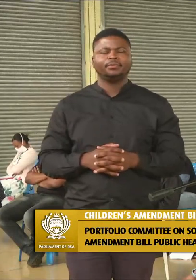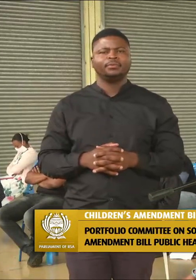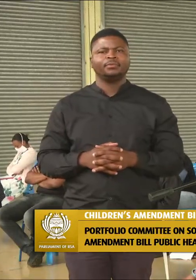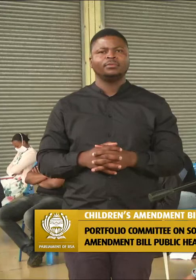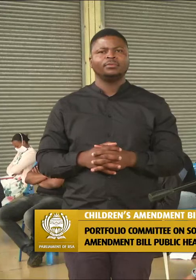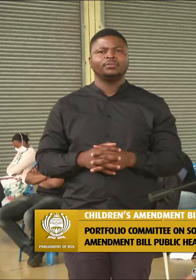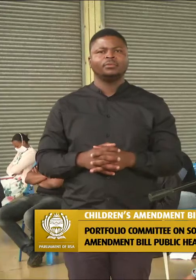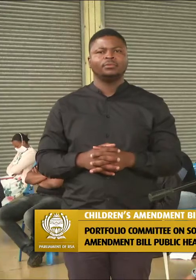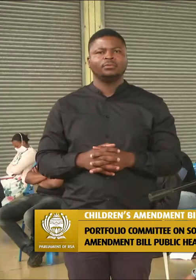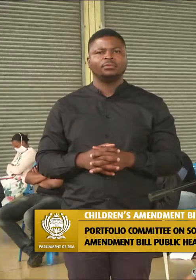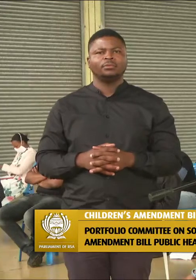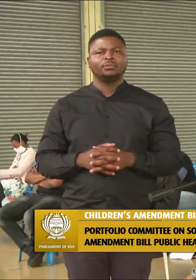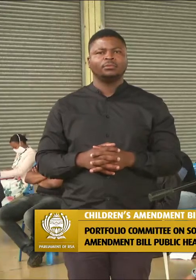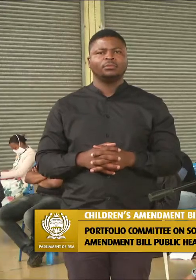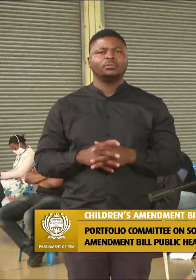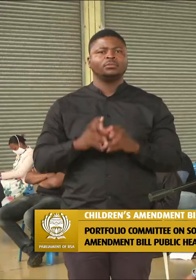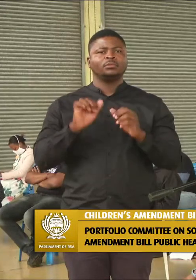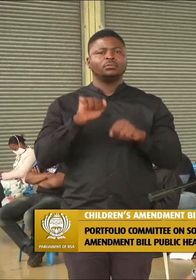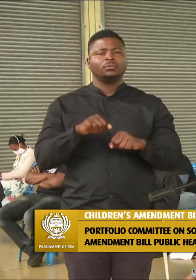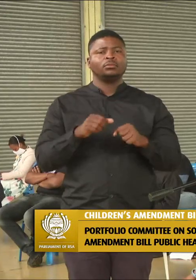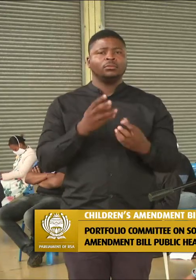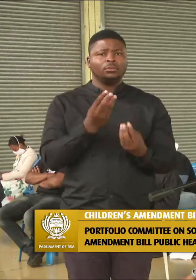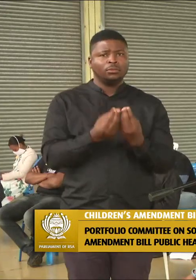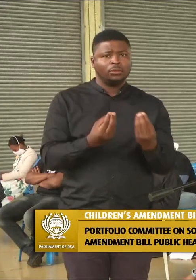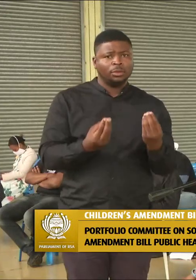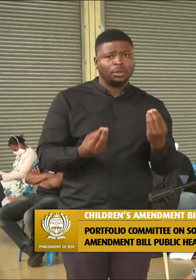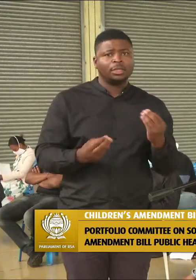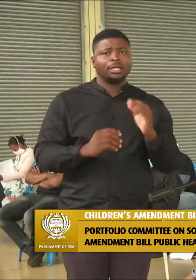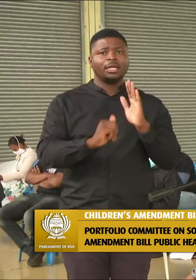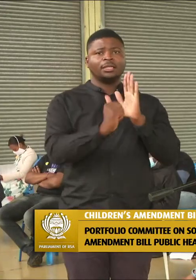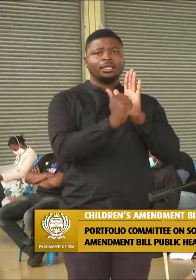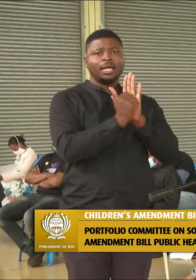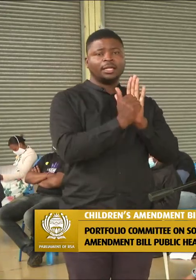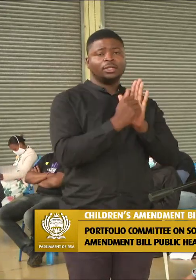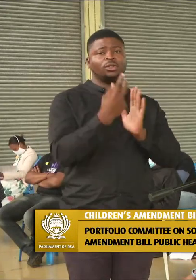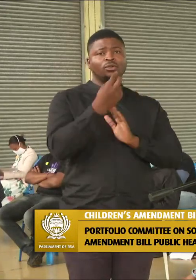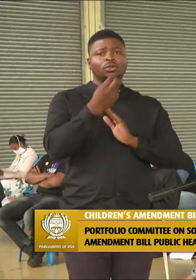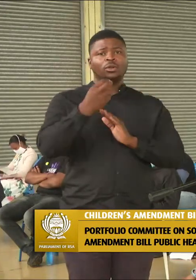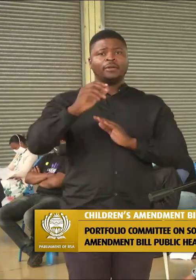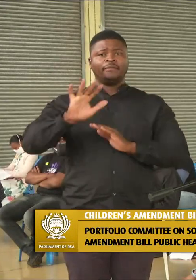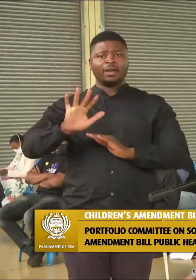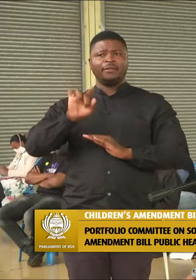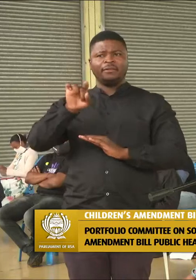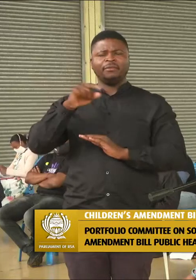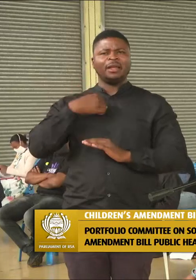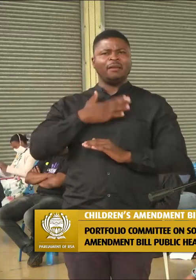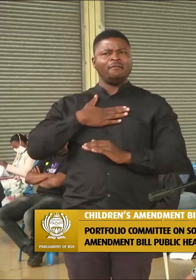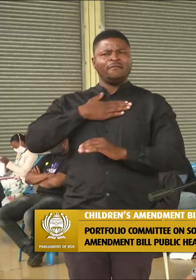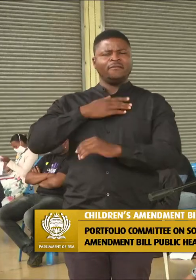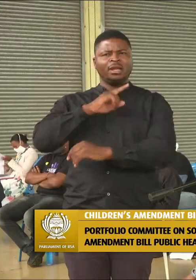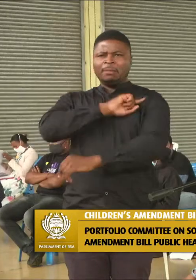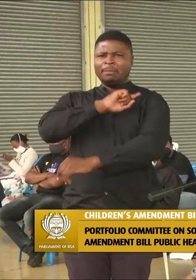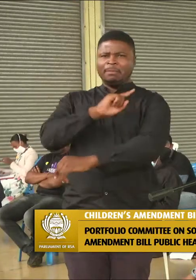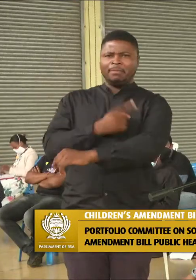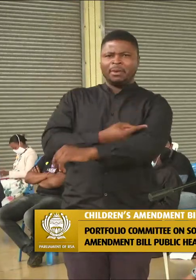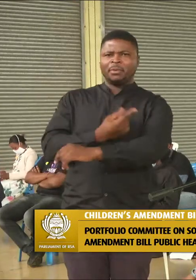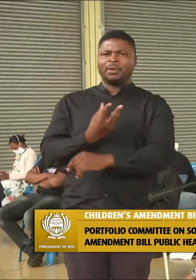Ngibonile i-Children's Act 38 of 2005 iba namandla kakhulu. I